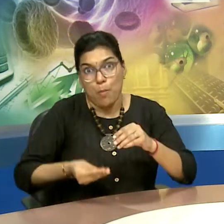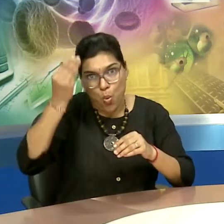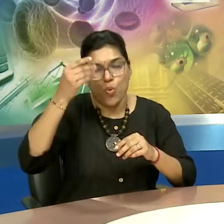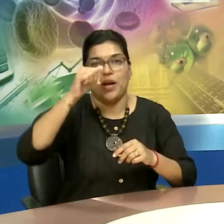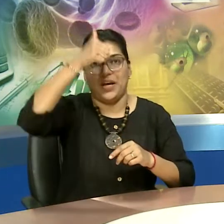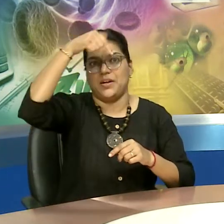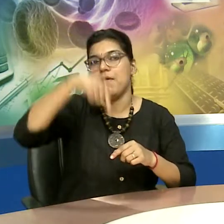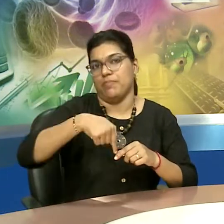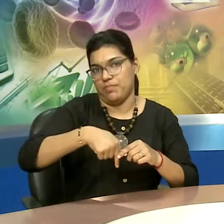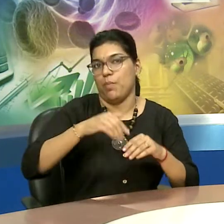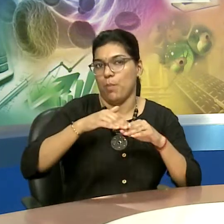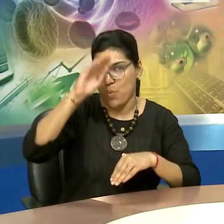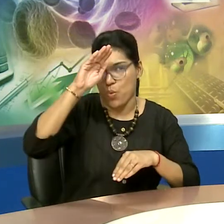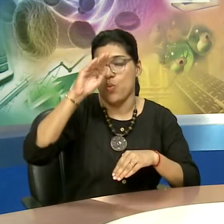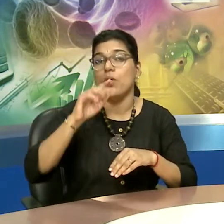of the world.